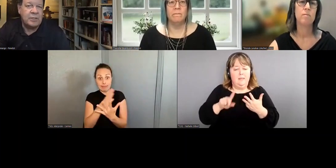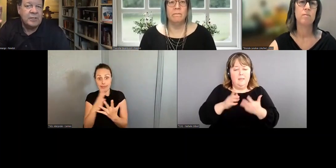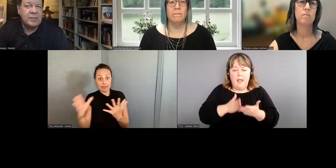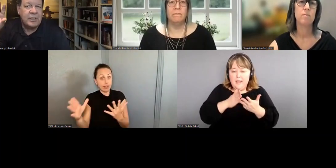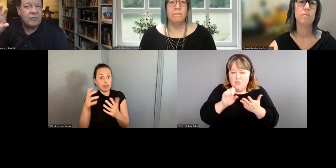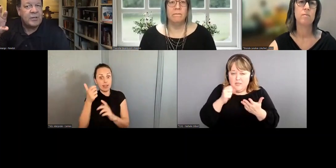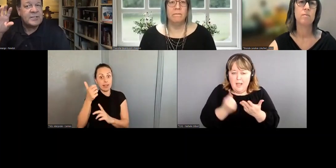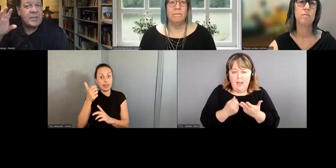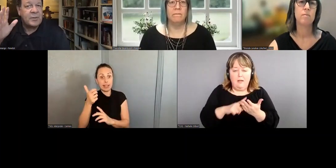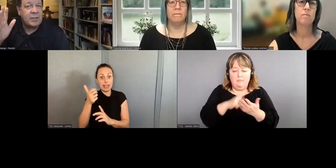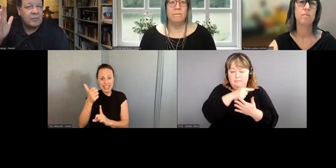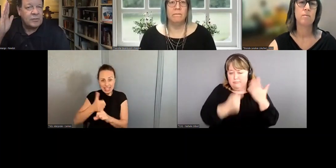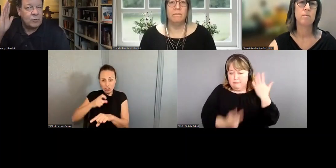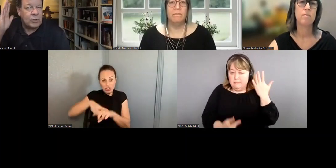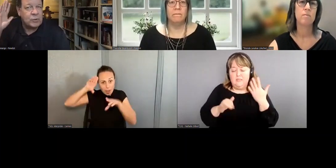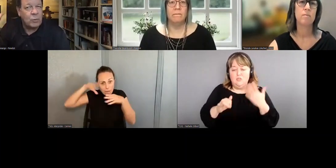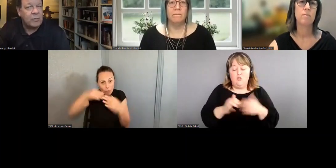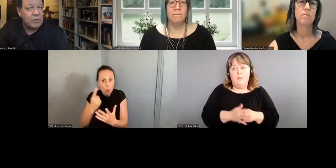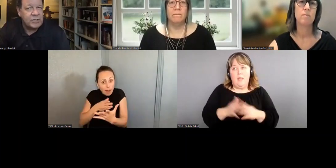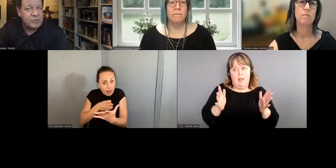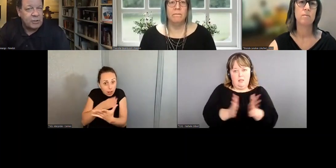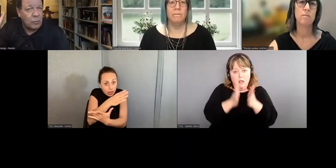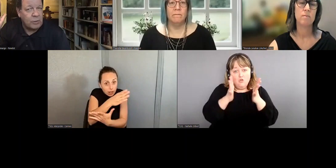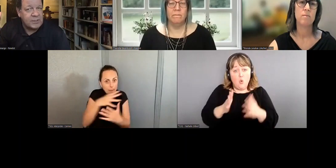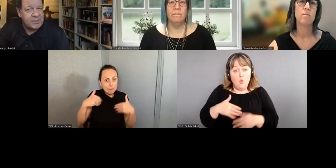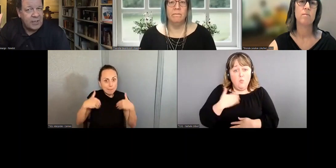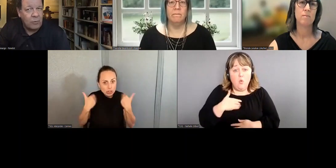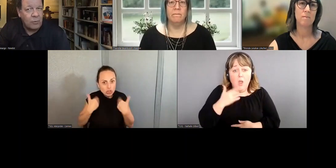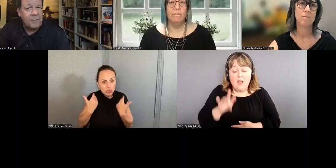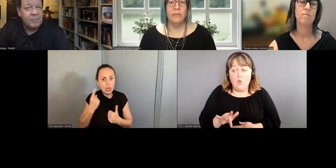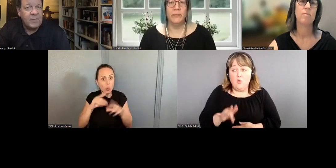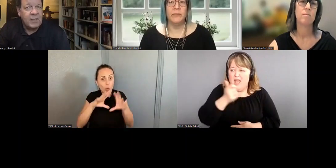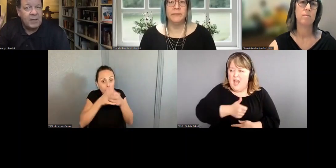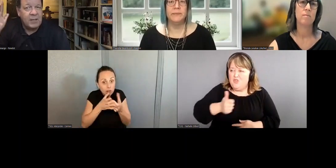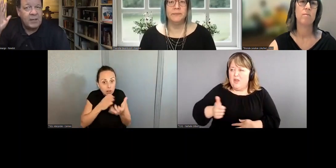we address something towards one ministry or one silo,